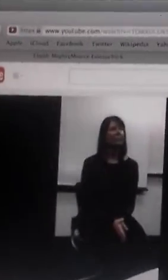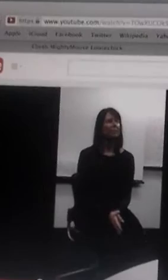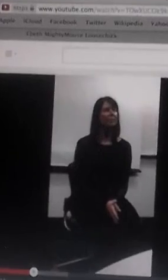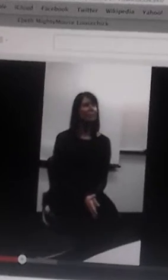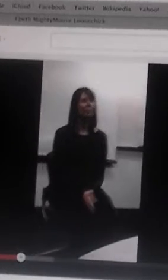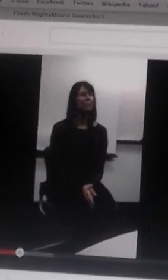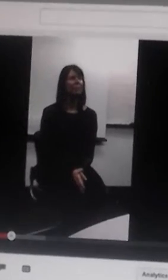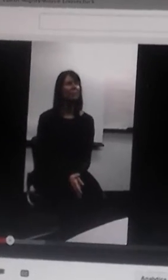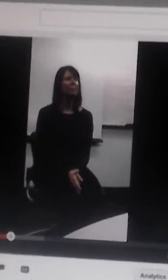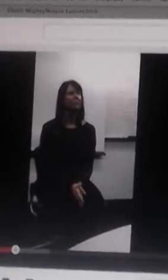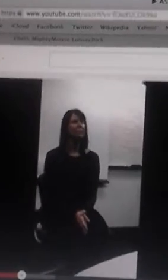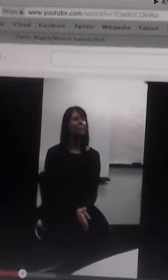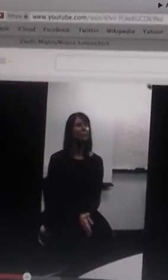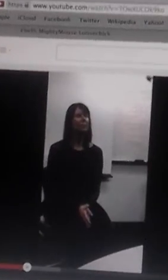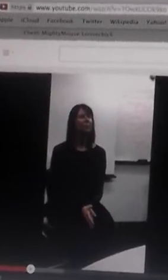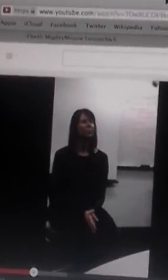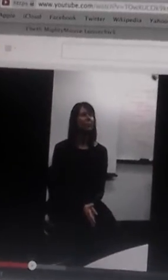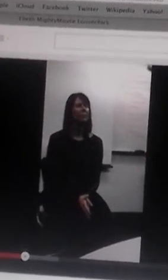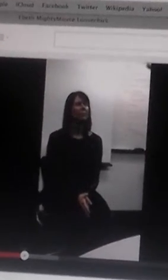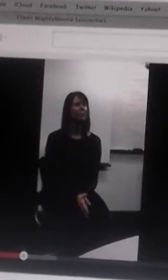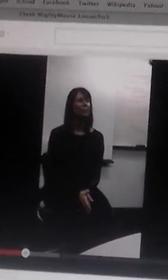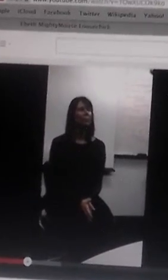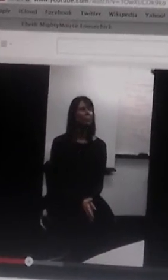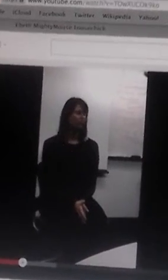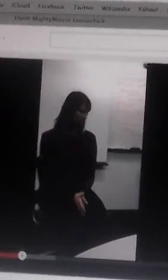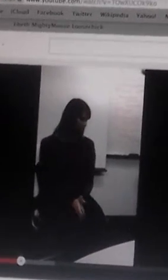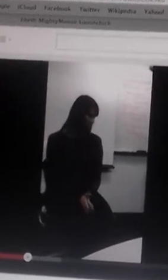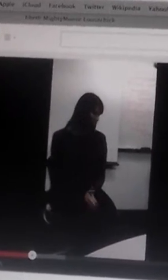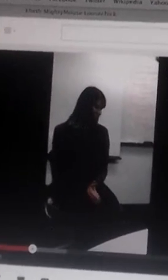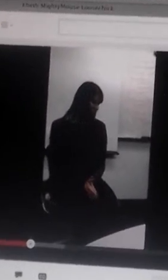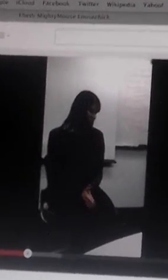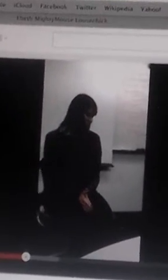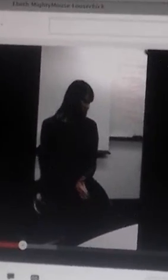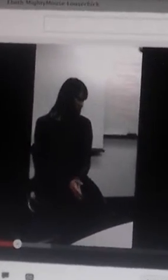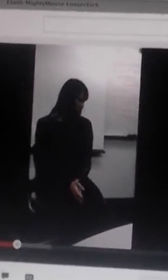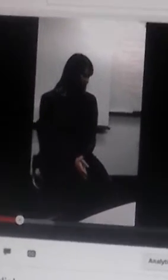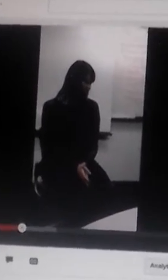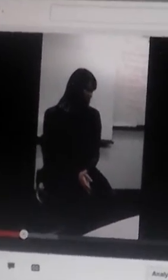the hill, broke our crown, as the story goes. And we had performed it